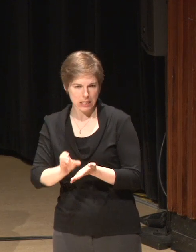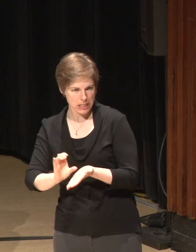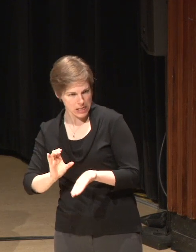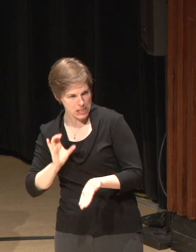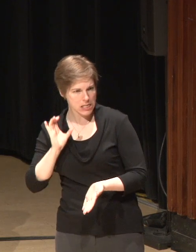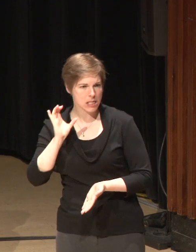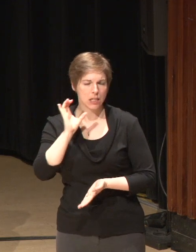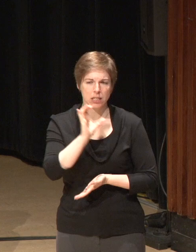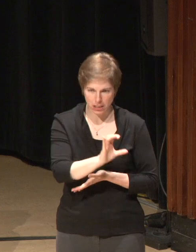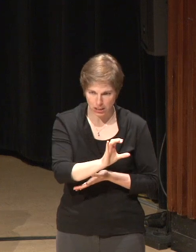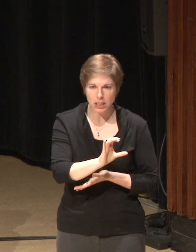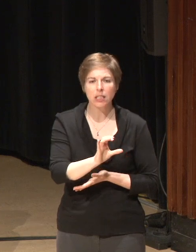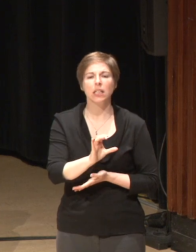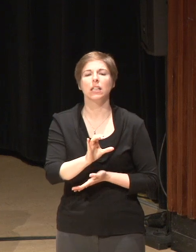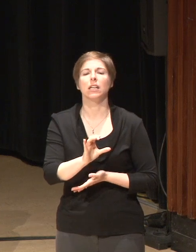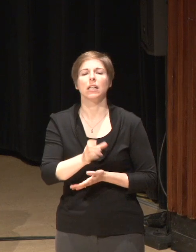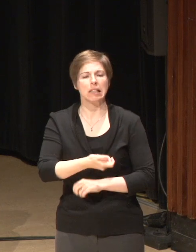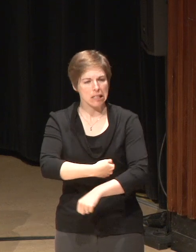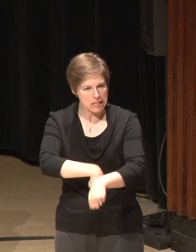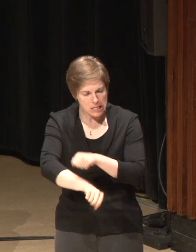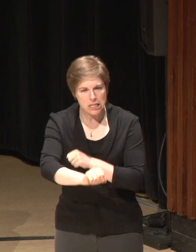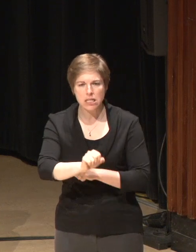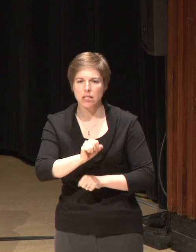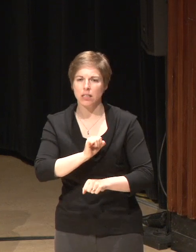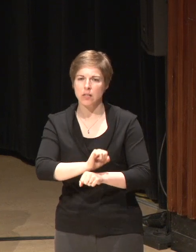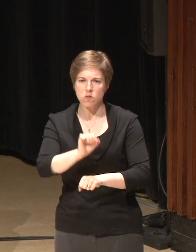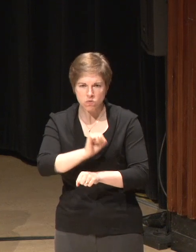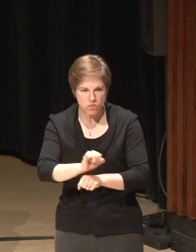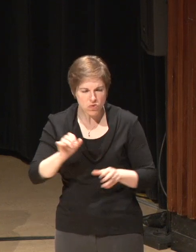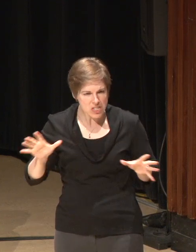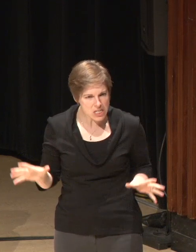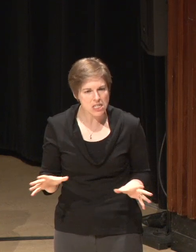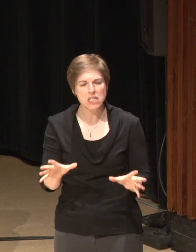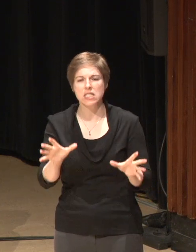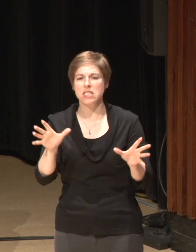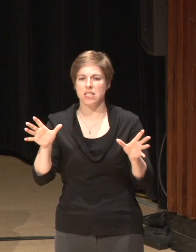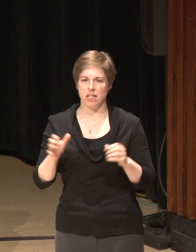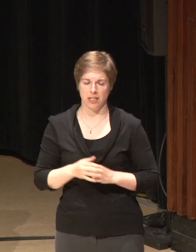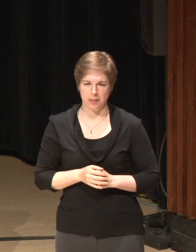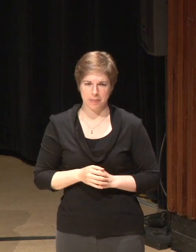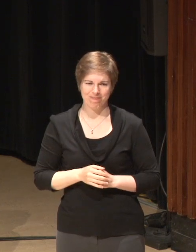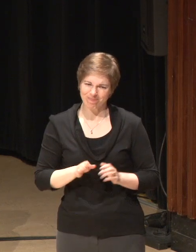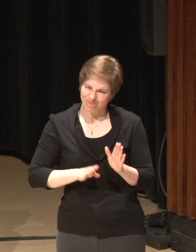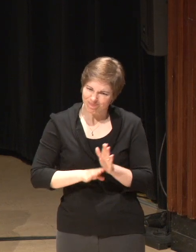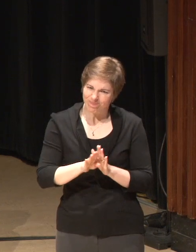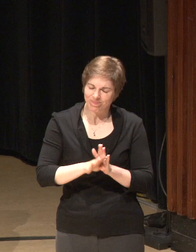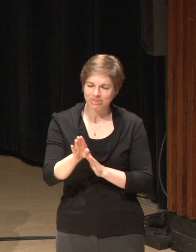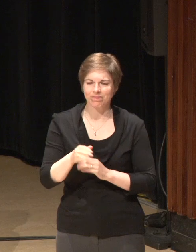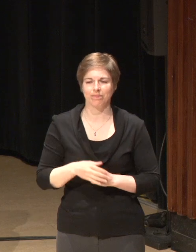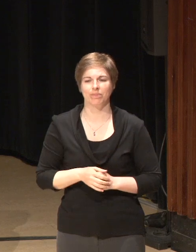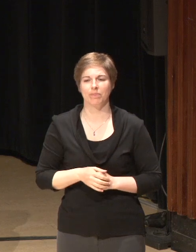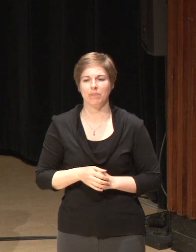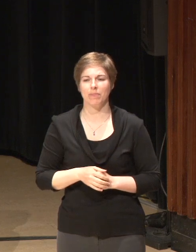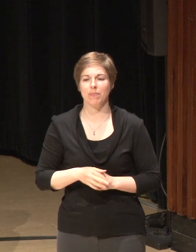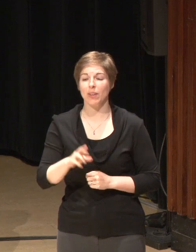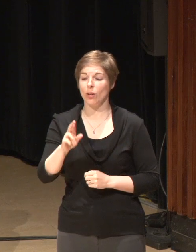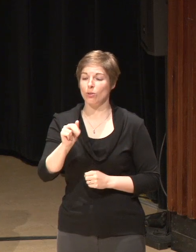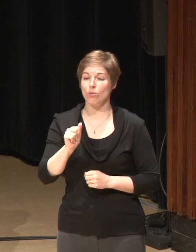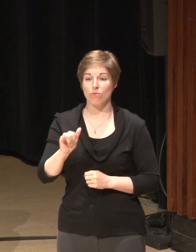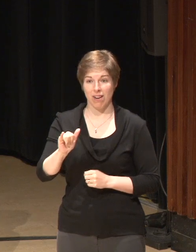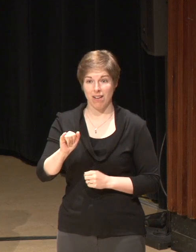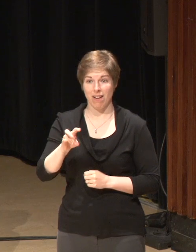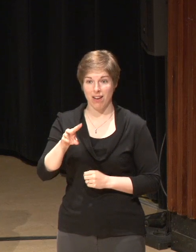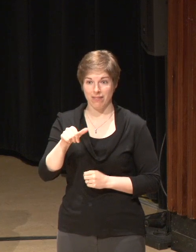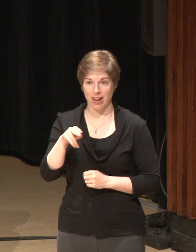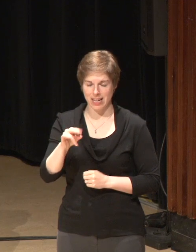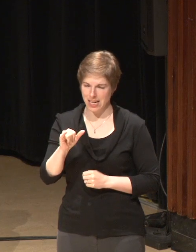college. More importantly, Ray Ivany was persistent enough to persuade Premier Ham, and it